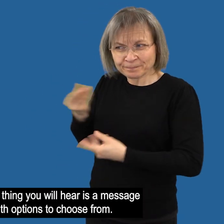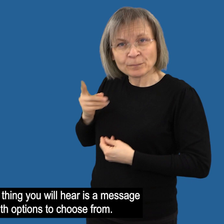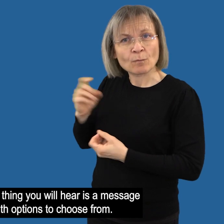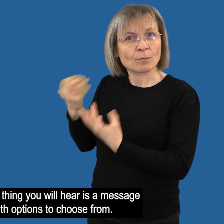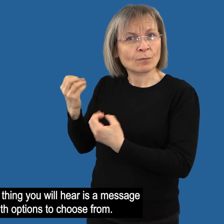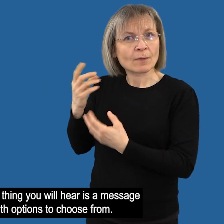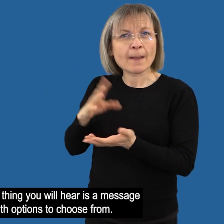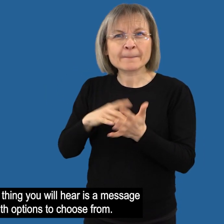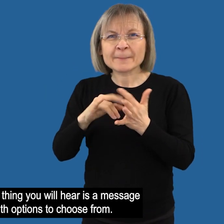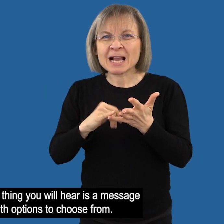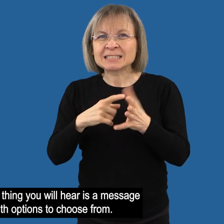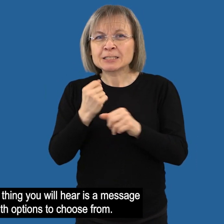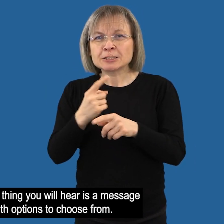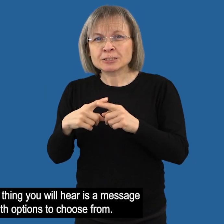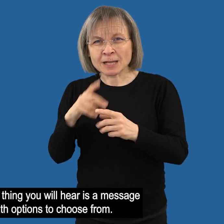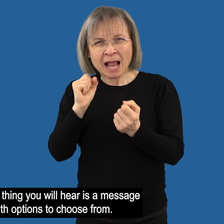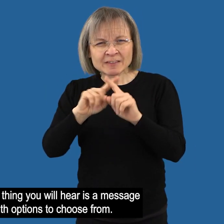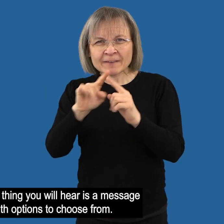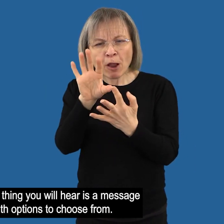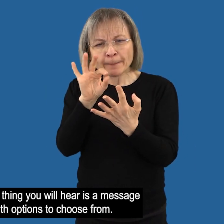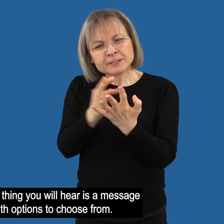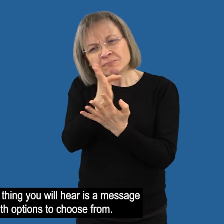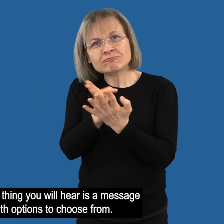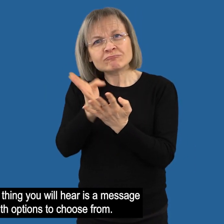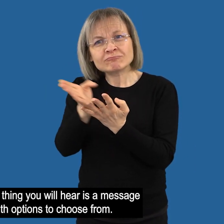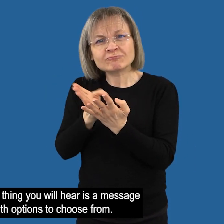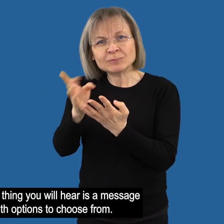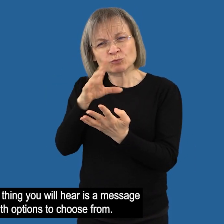The first thing you will hear is a message with options to choose from.